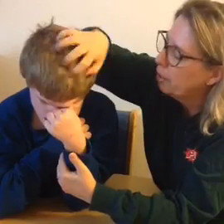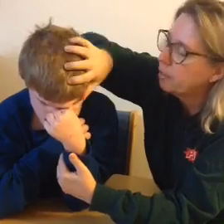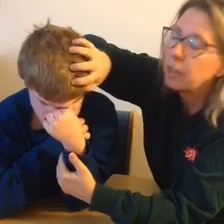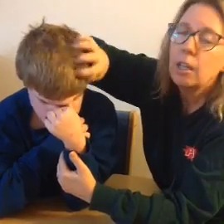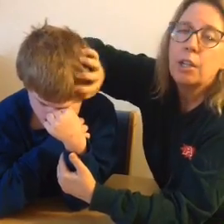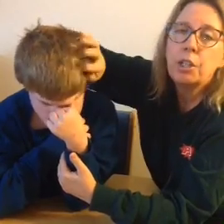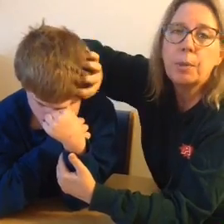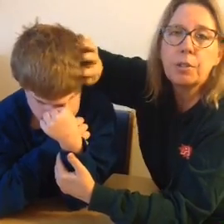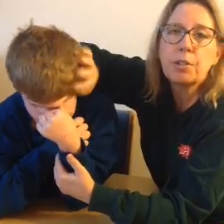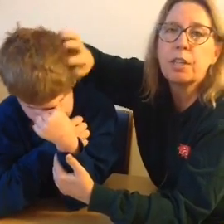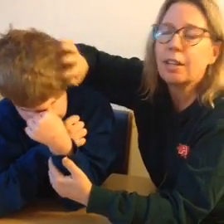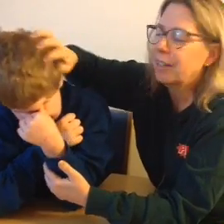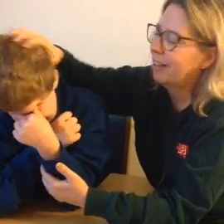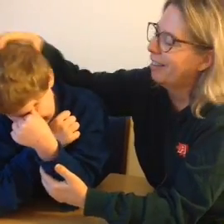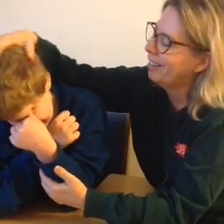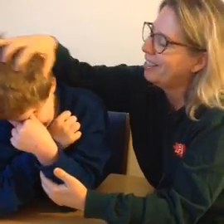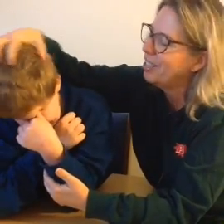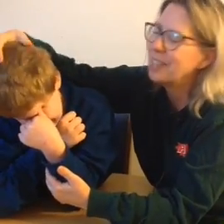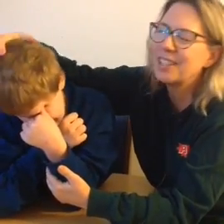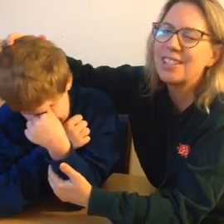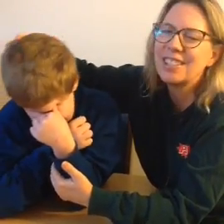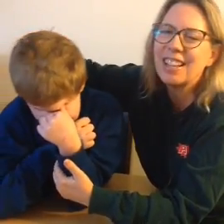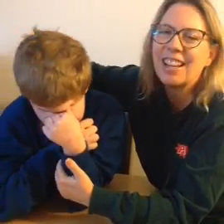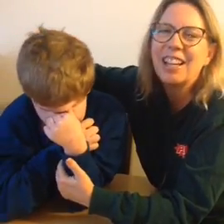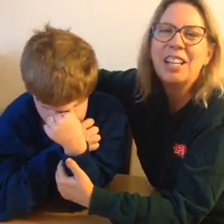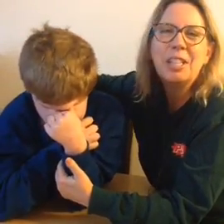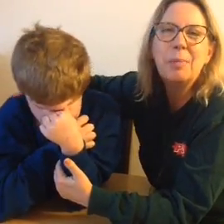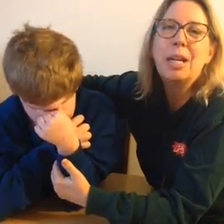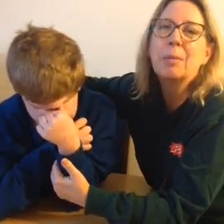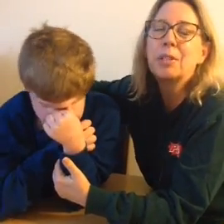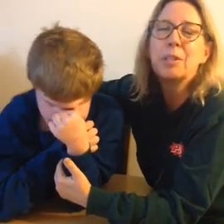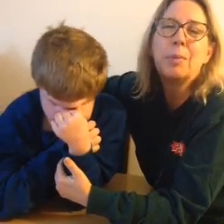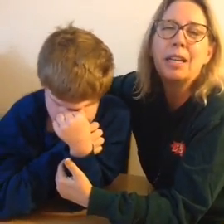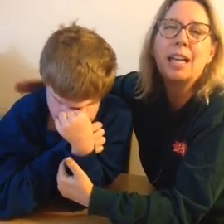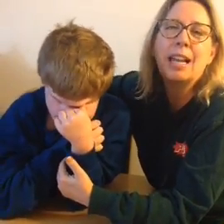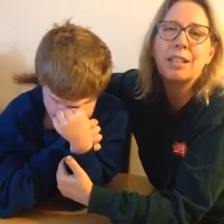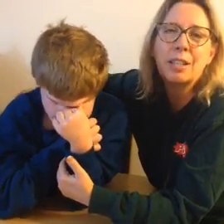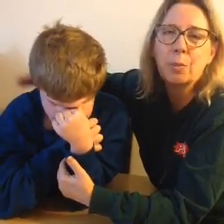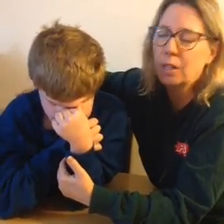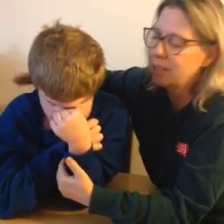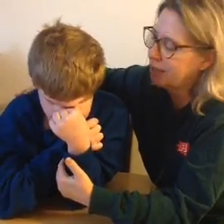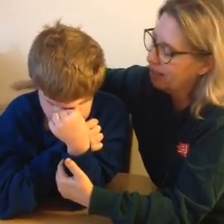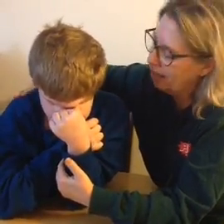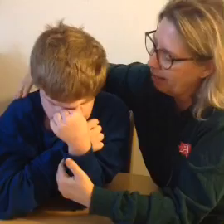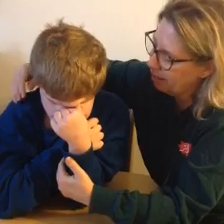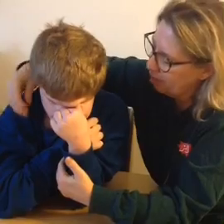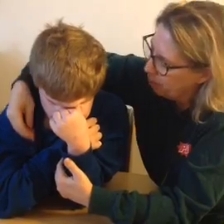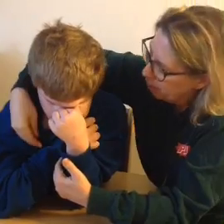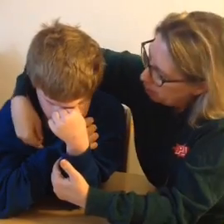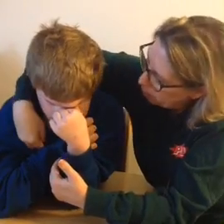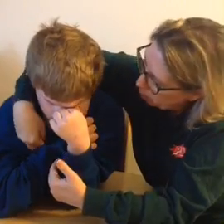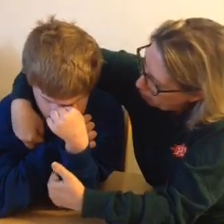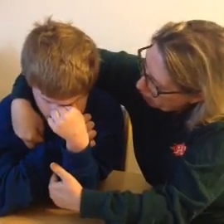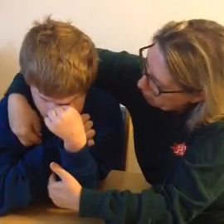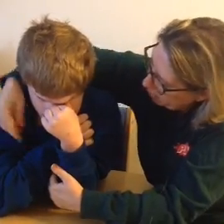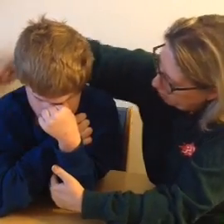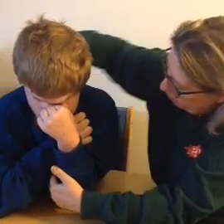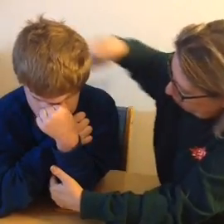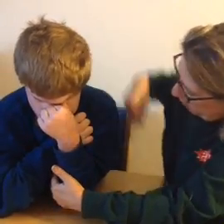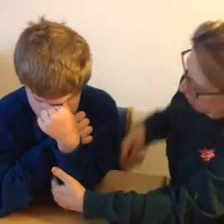is, she wants her son, to be able to speak as well as he can. So Maxie, yeah,